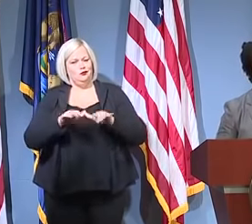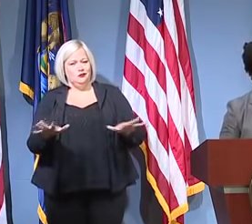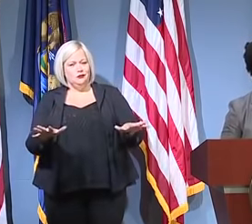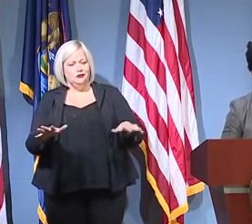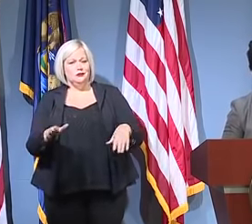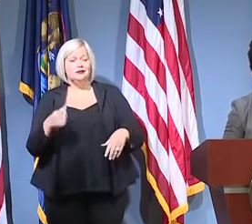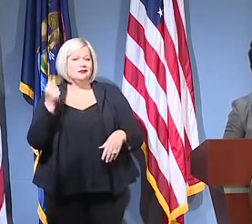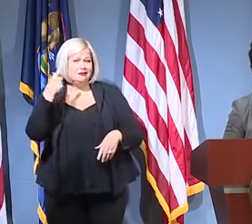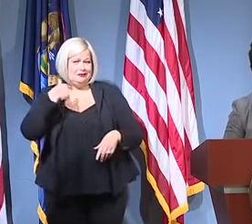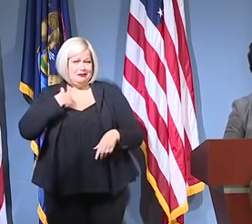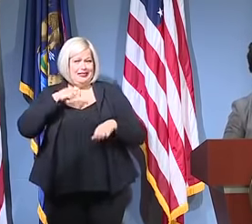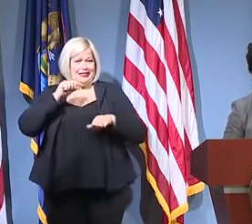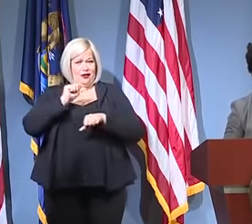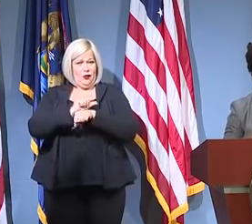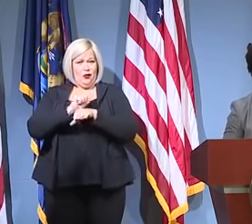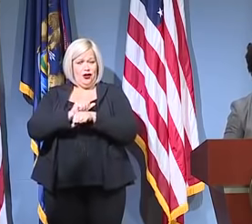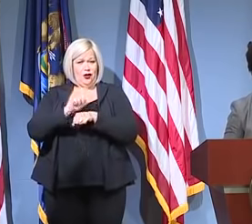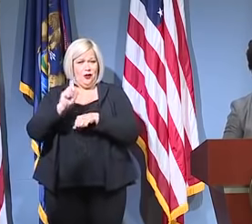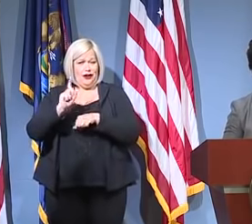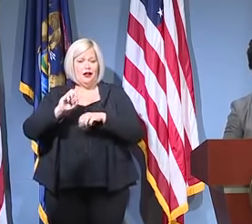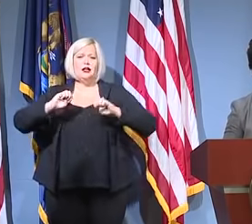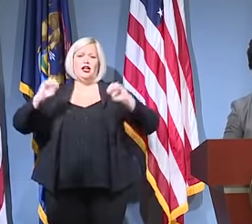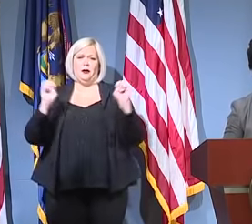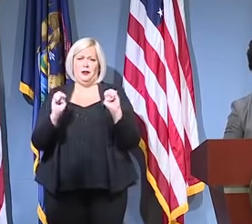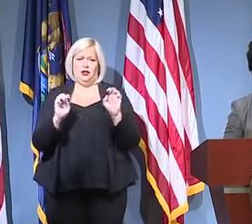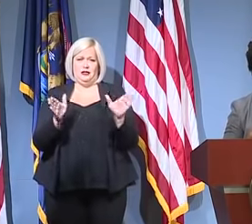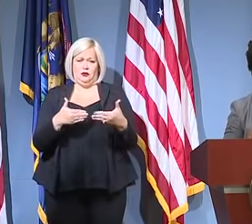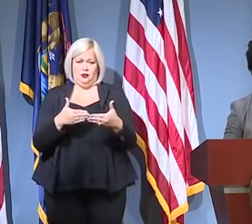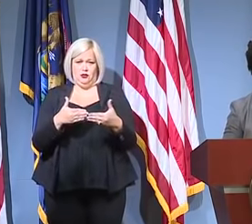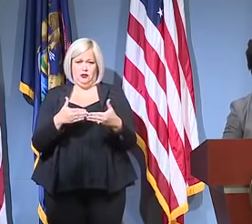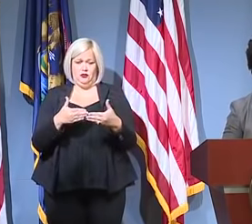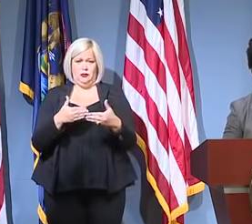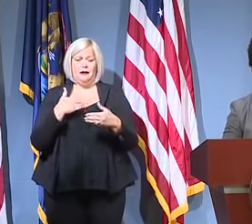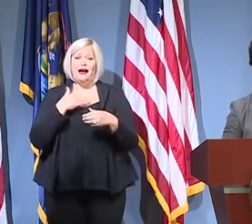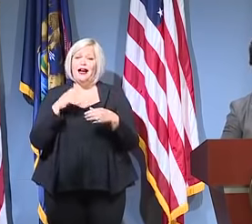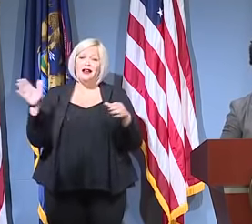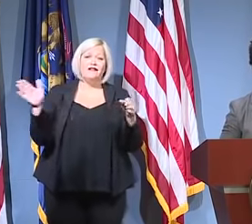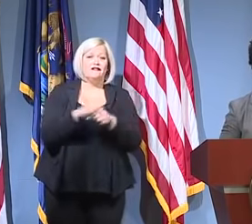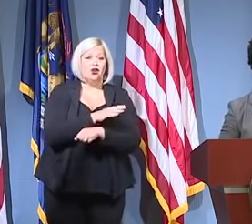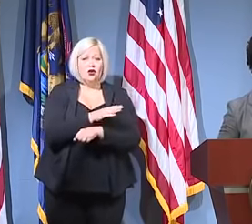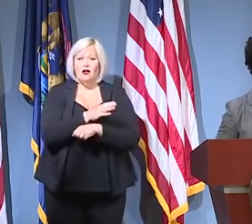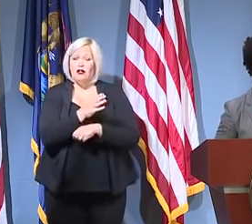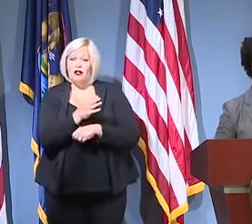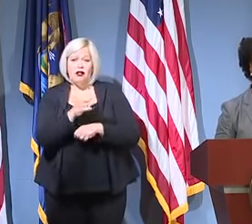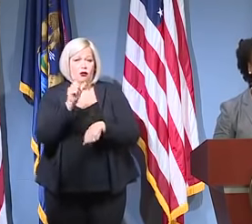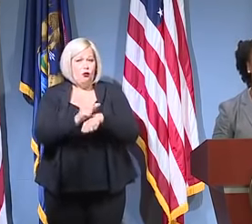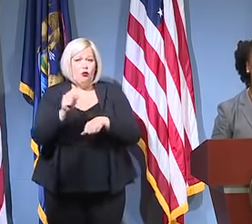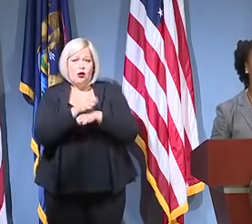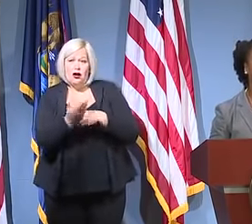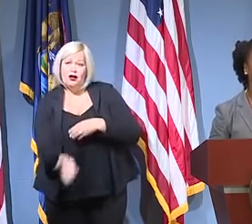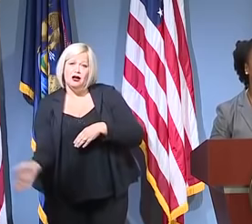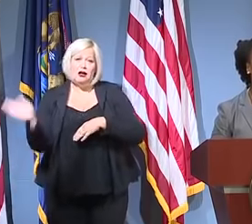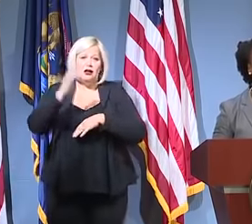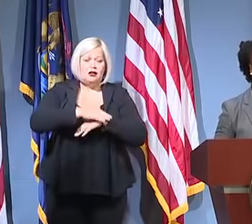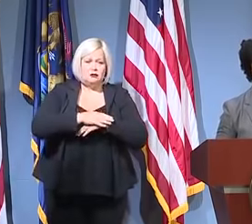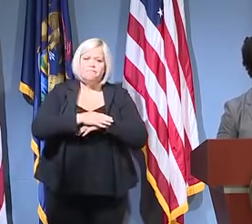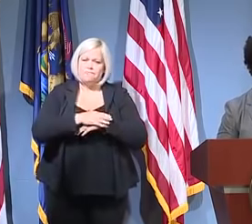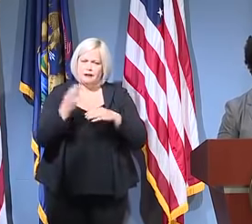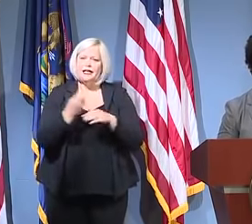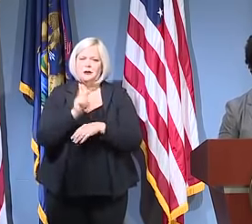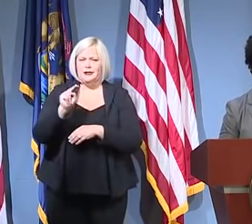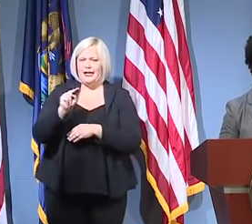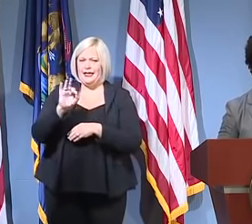in an emergency department, and I wear an N95 mask for my entire shift every time. My 3